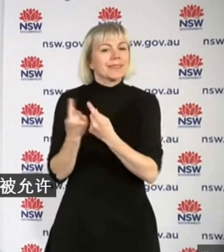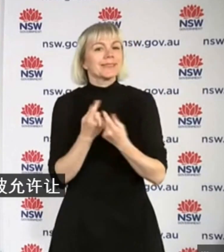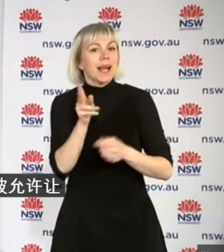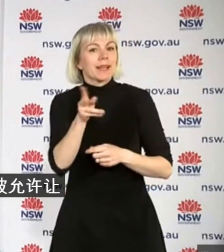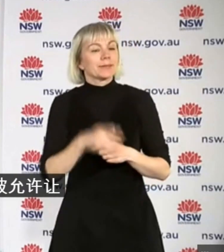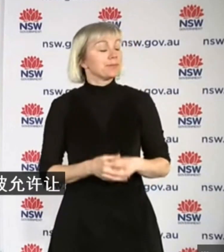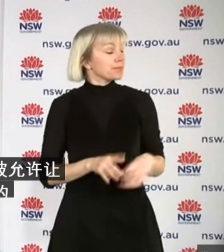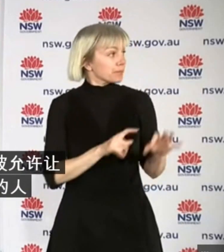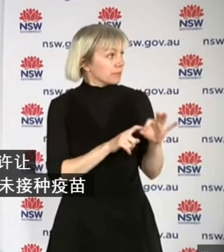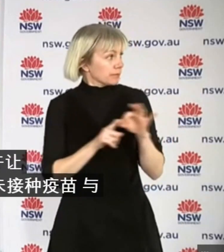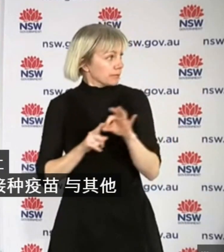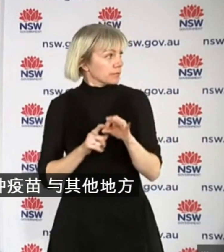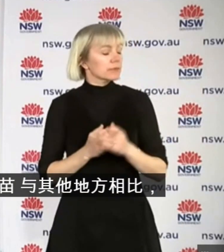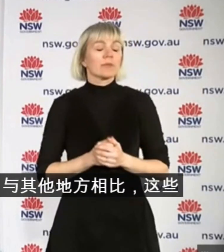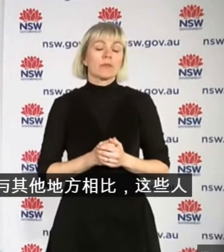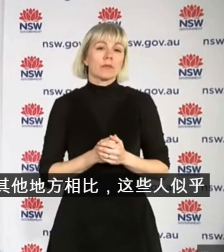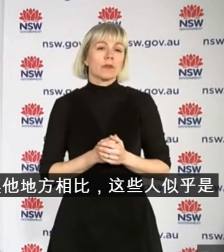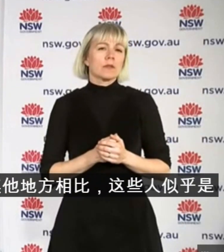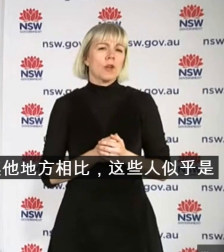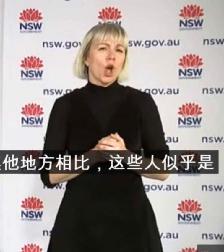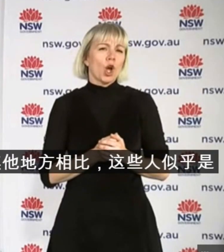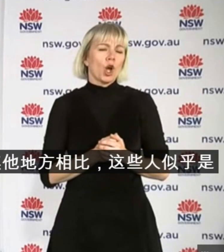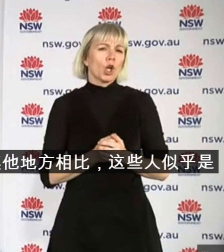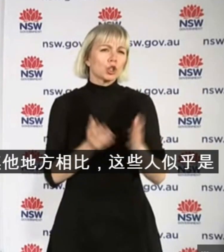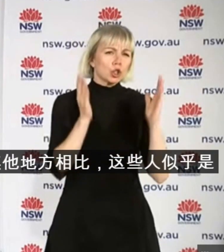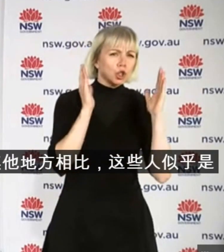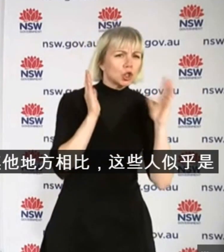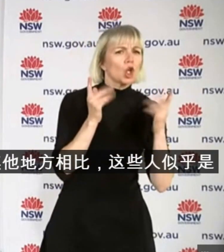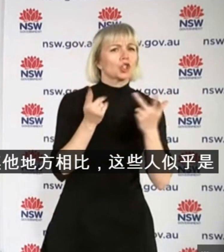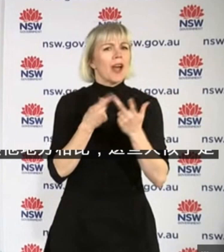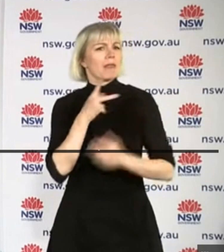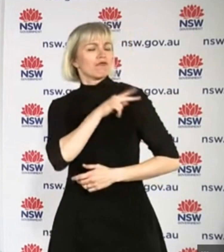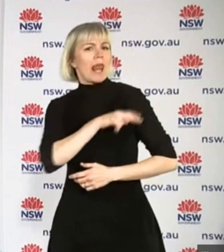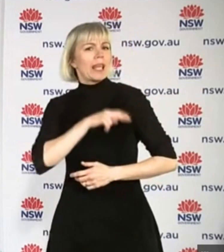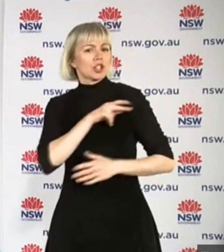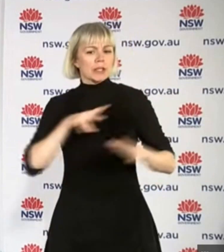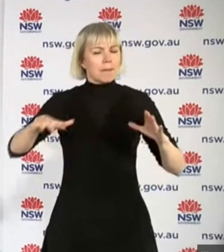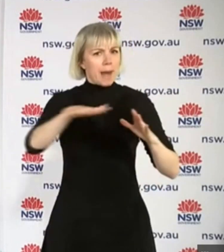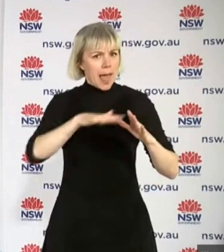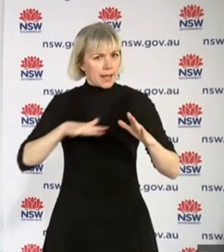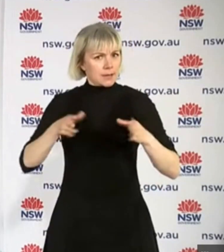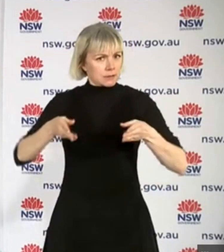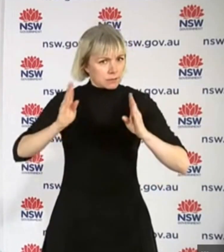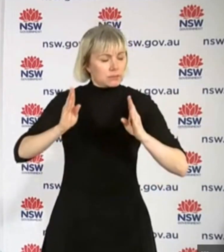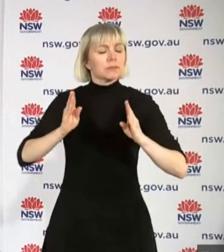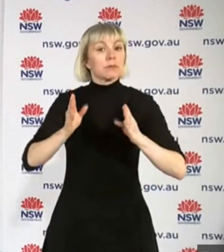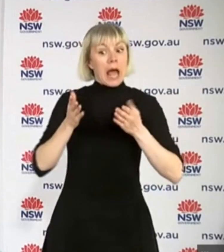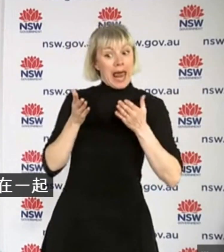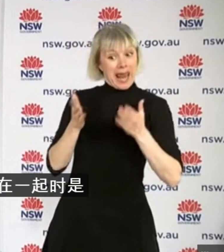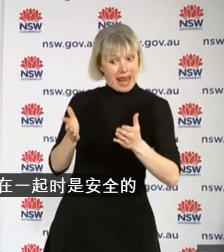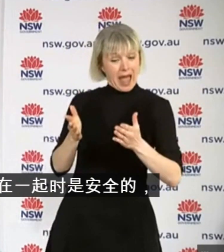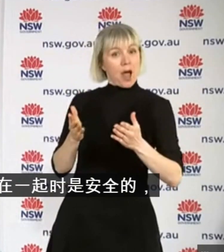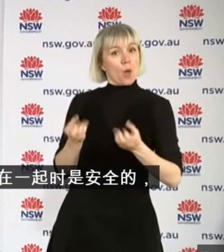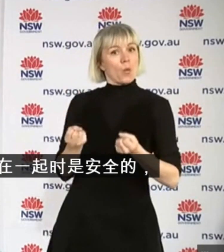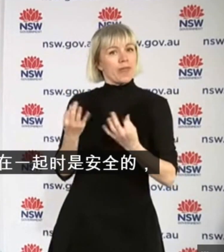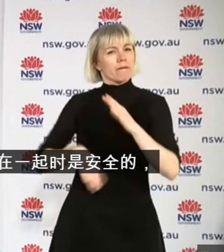allowed to have unvaccinated people from 80%. It does seem like an exception for places of worship compared to other places. Why is that safe when unvaccinated people